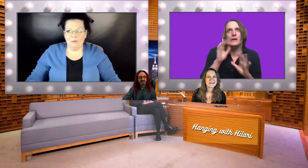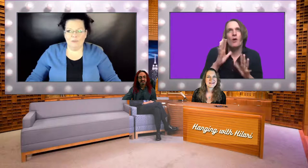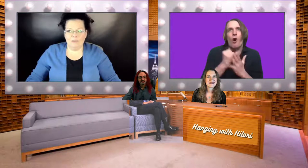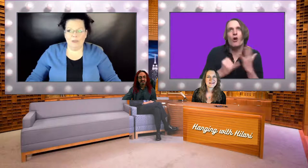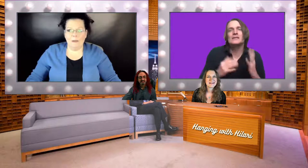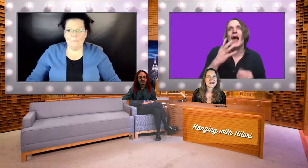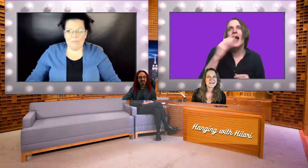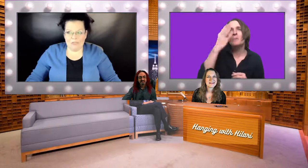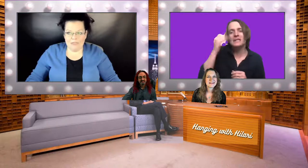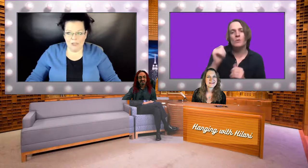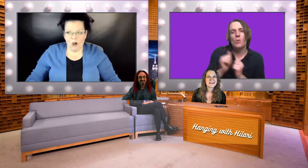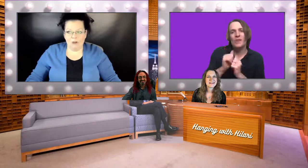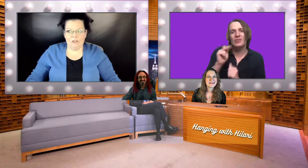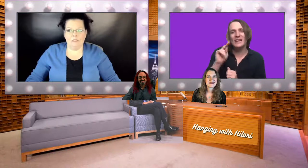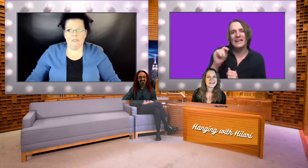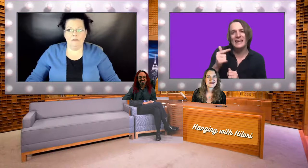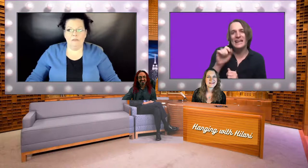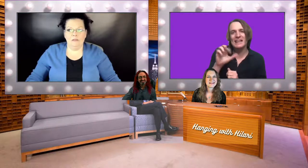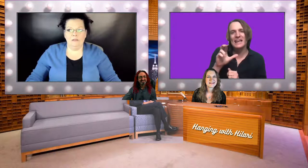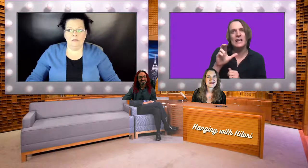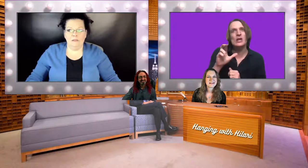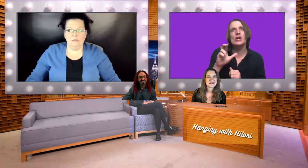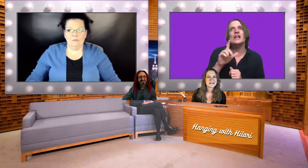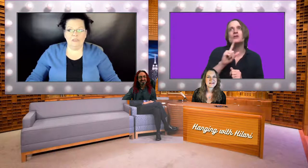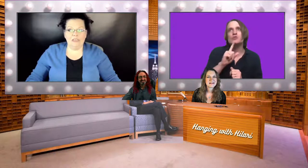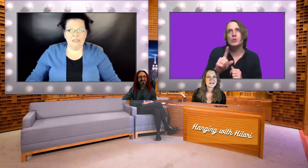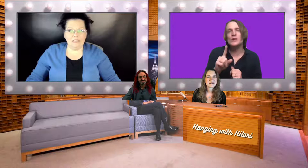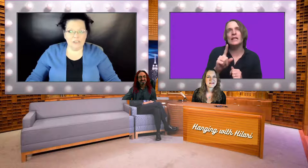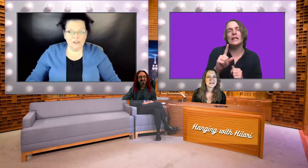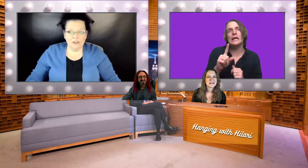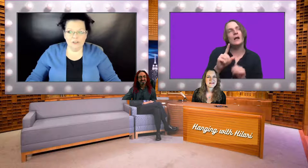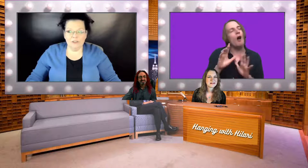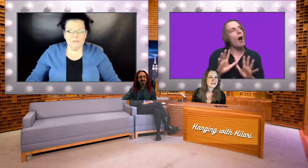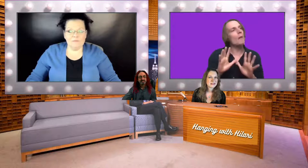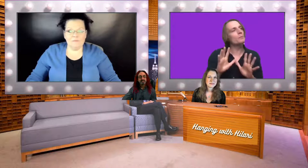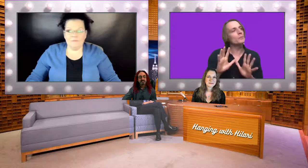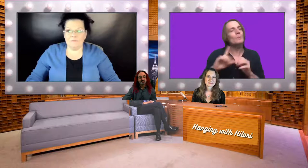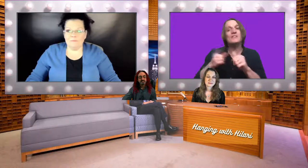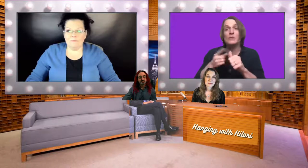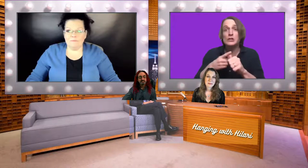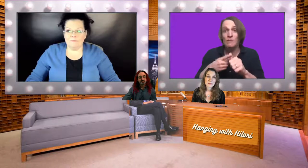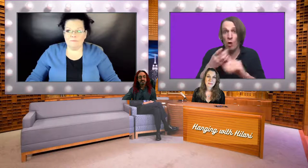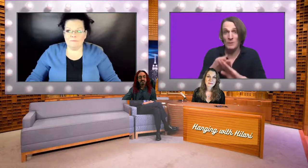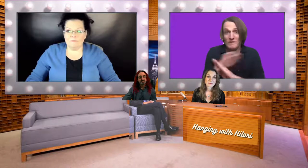the most amazing artist with King Lear.